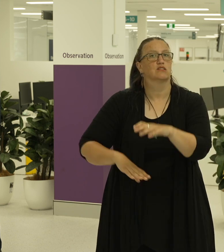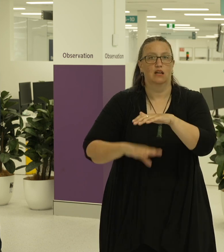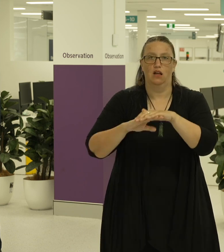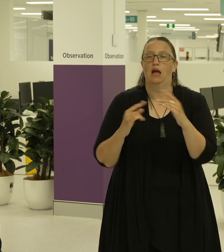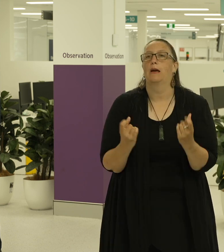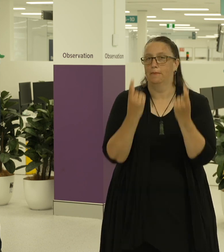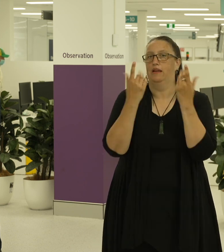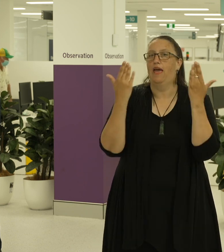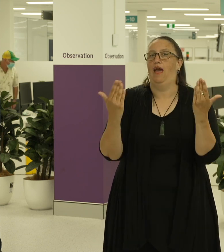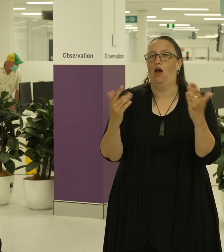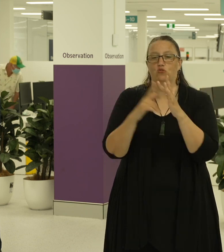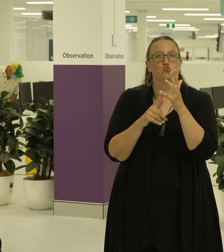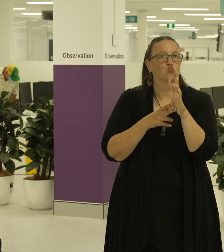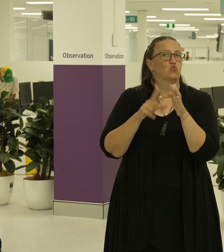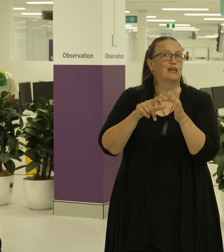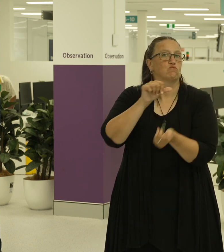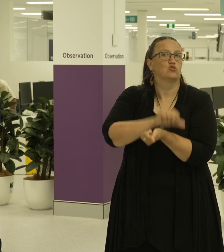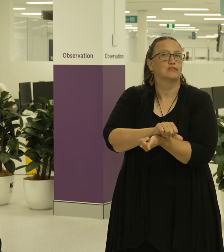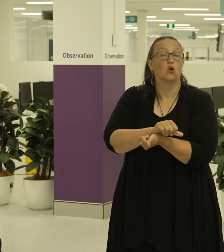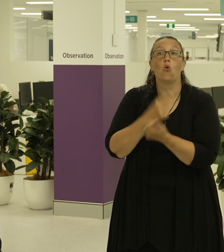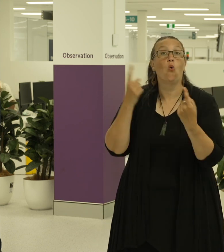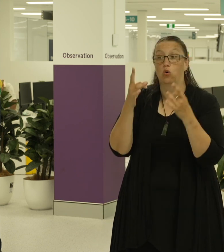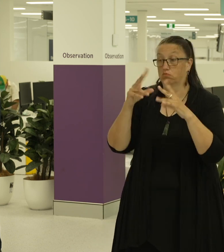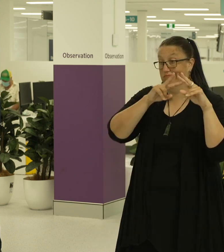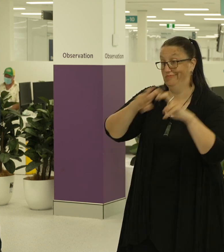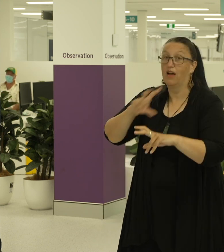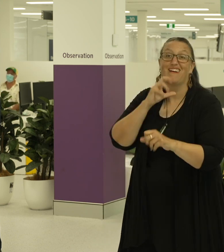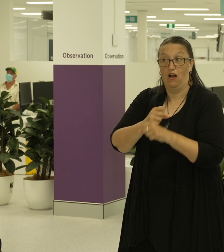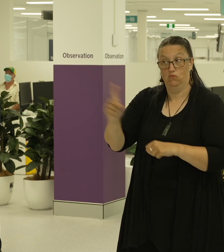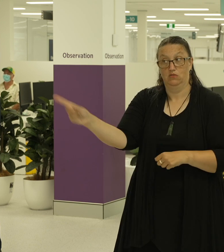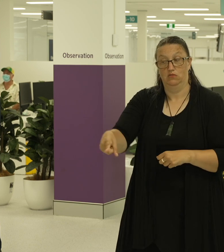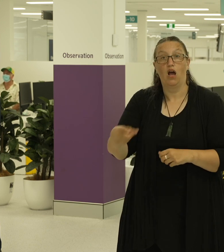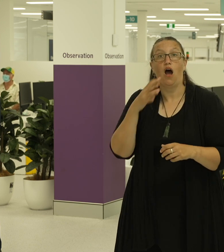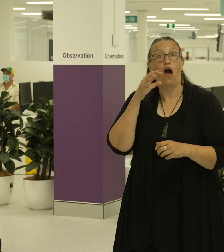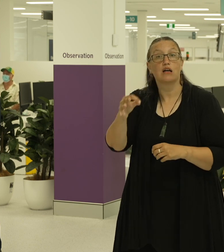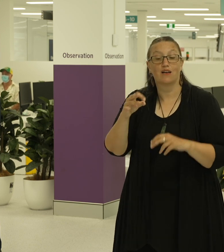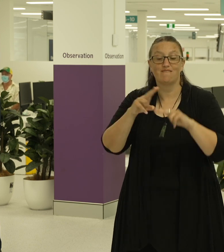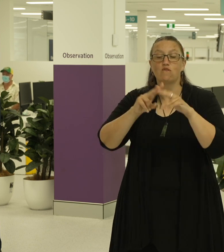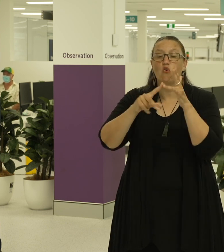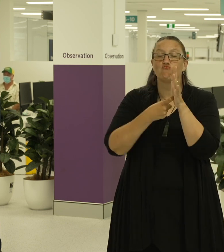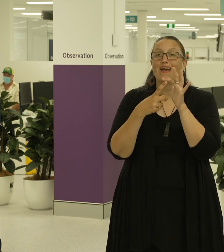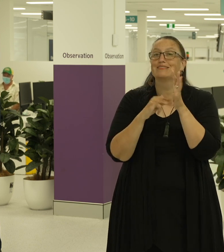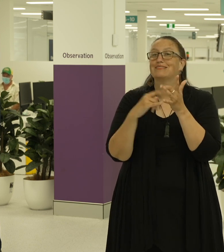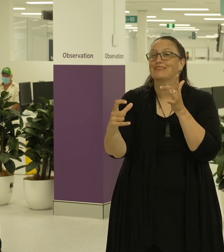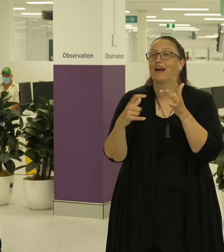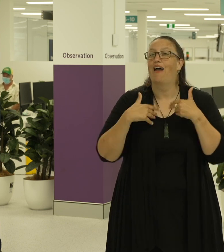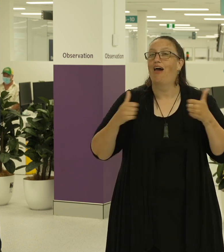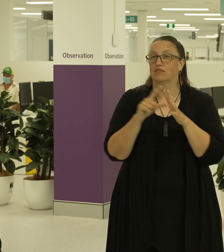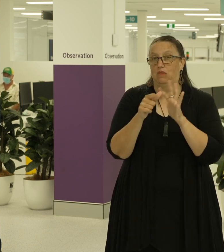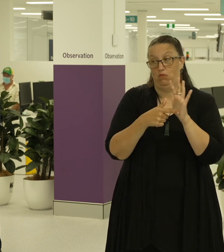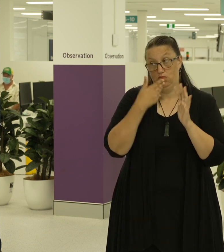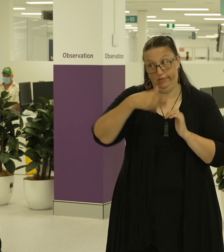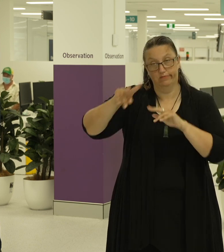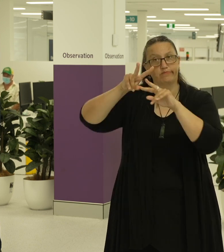moment, instituted by the government corrections health, forensic health, and hopefully that will